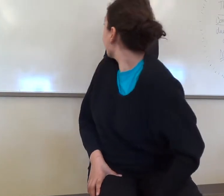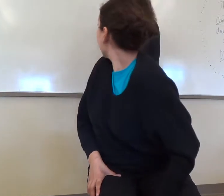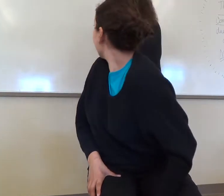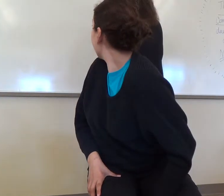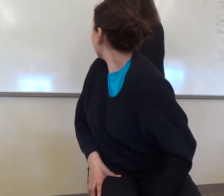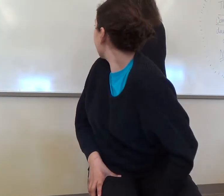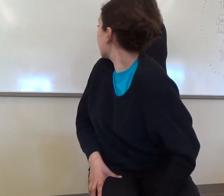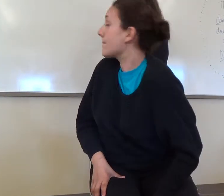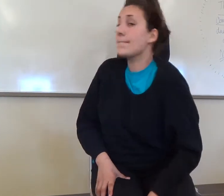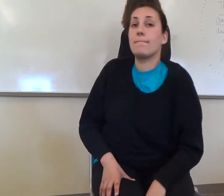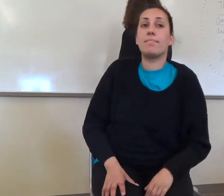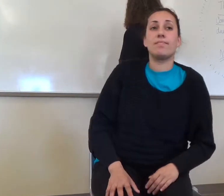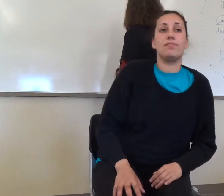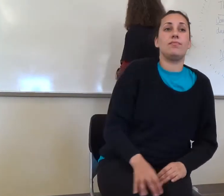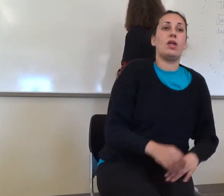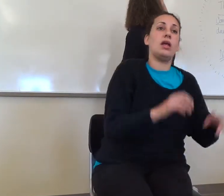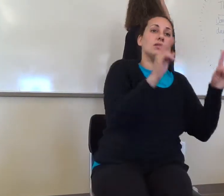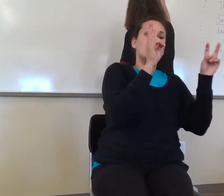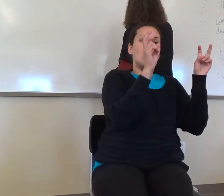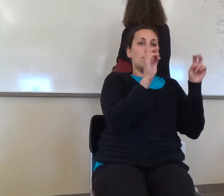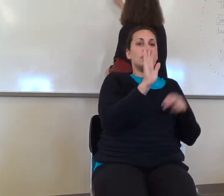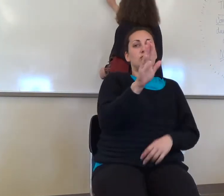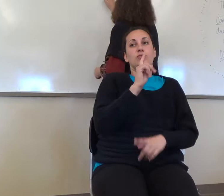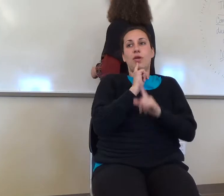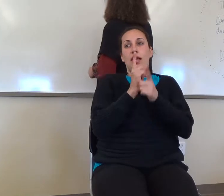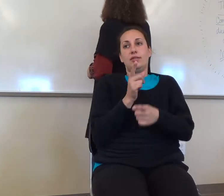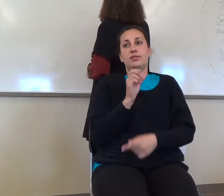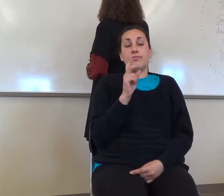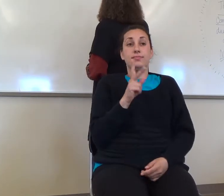is the answer to this. And this is on your homework.